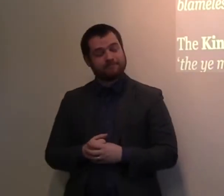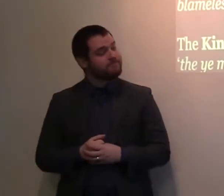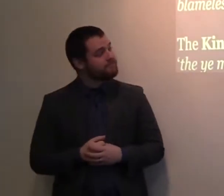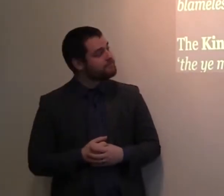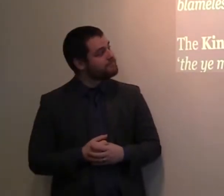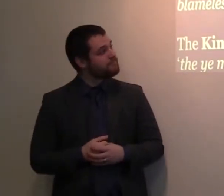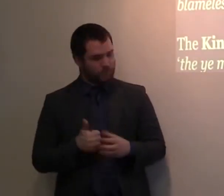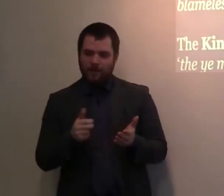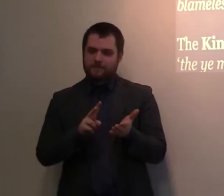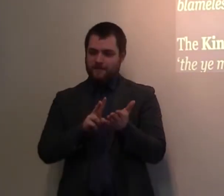Verse 10, quote,